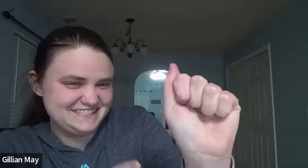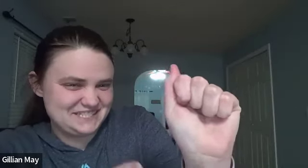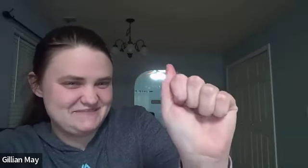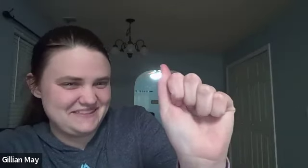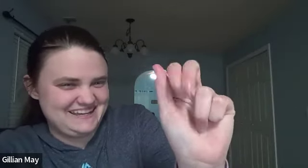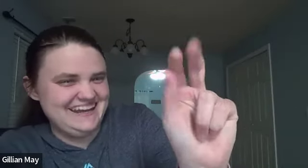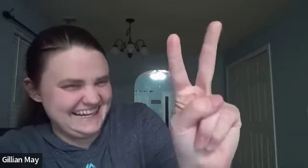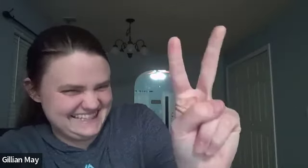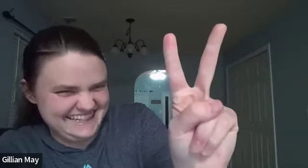You made that connection.